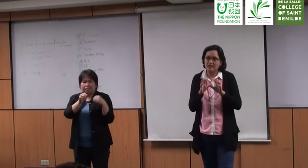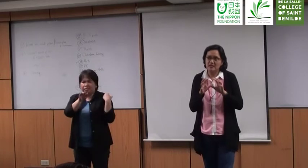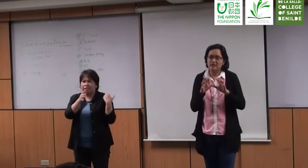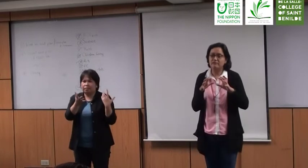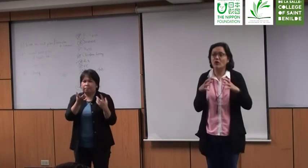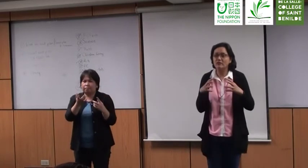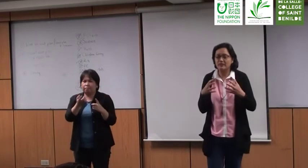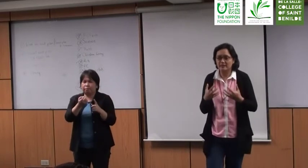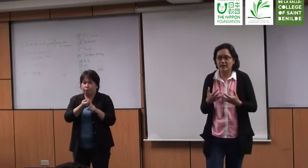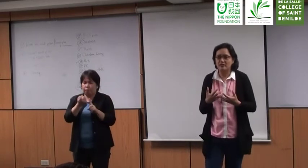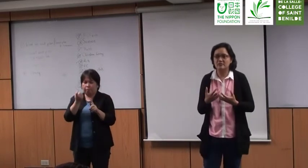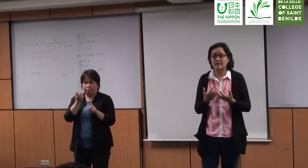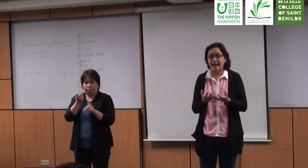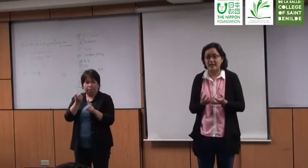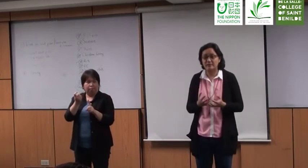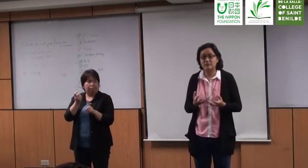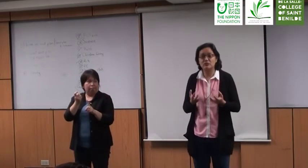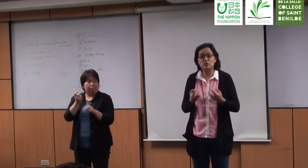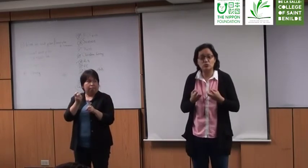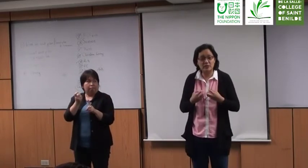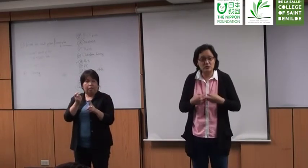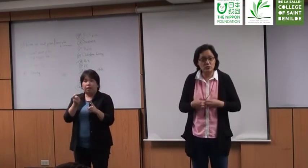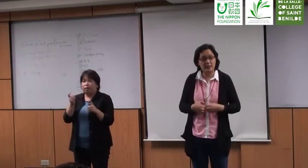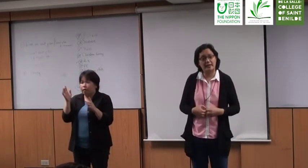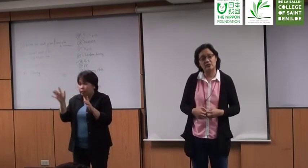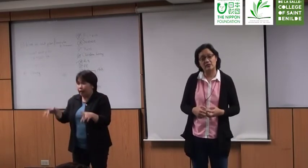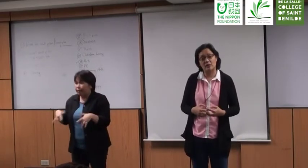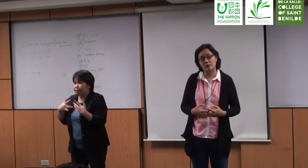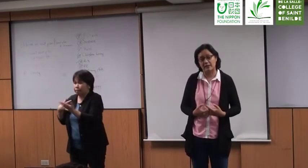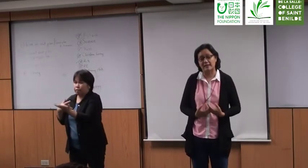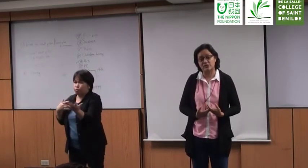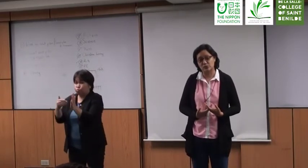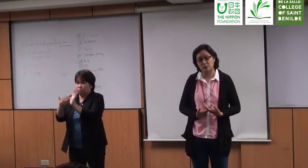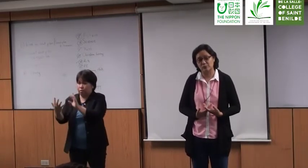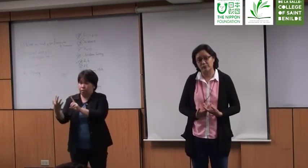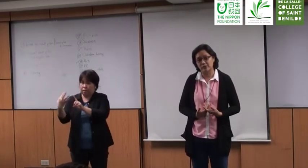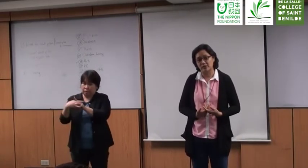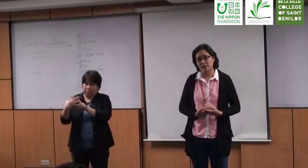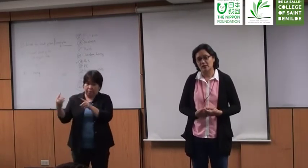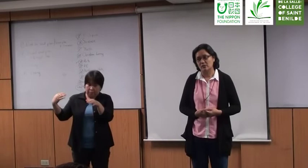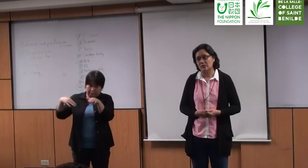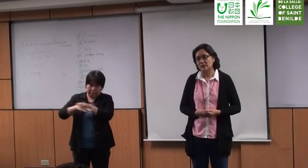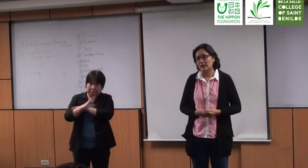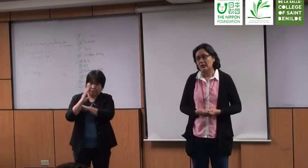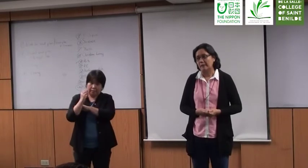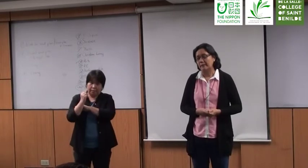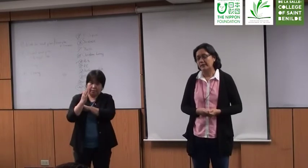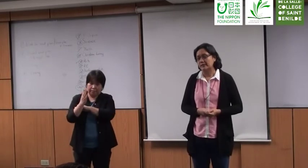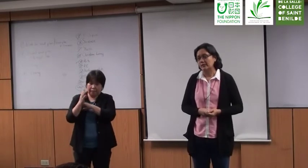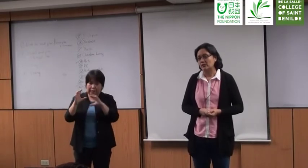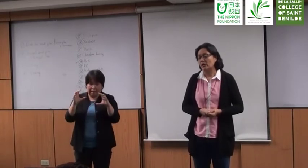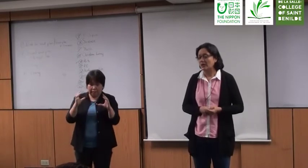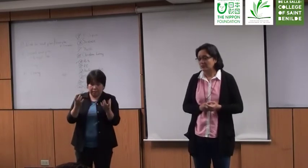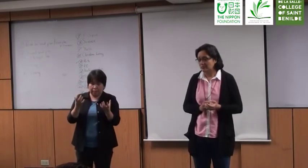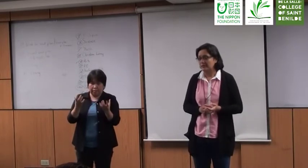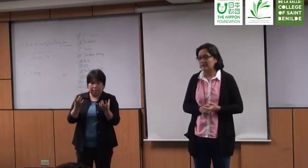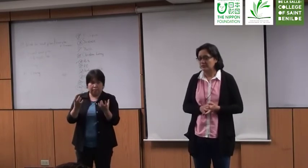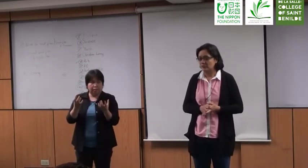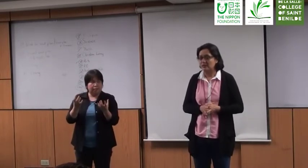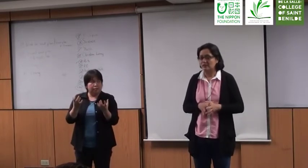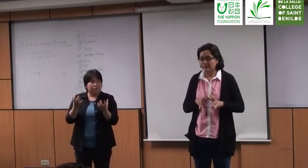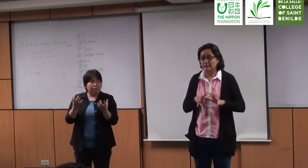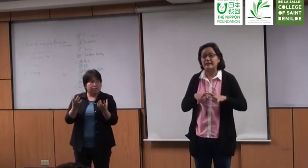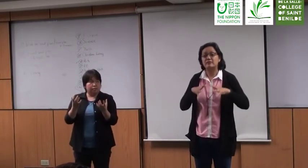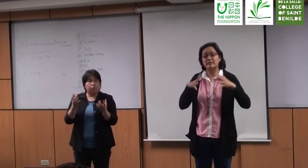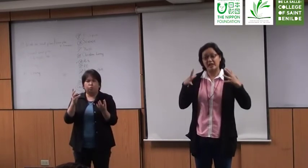only revolve around the lives of the students who will enter our classroom, but our accountability